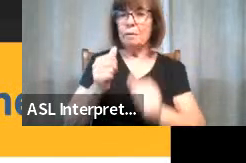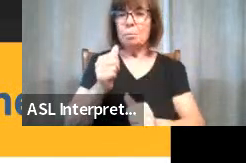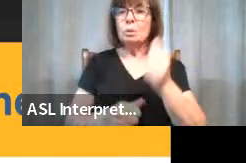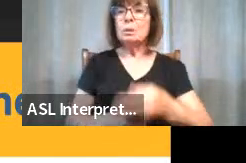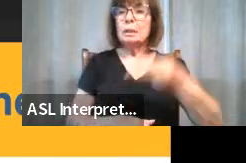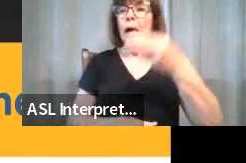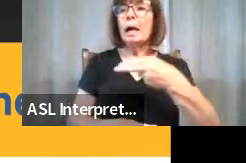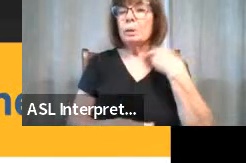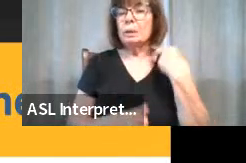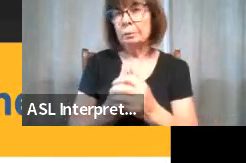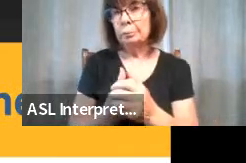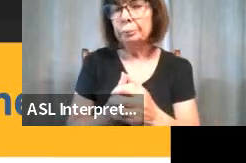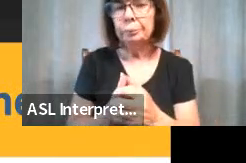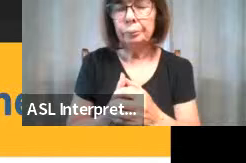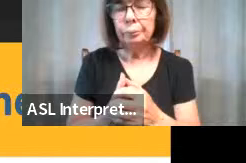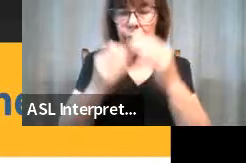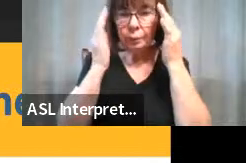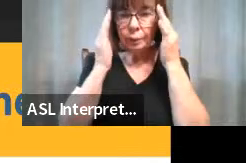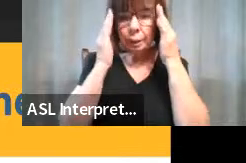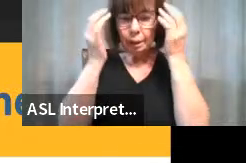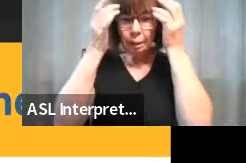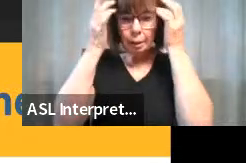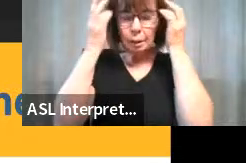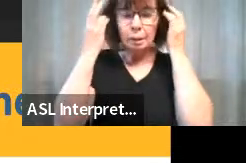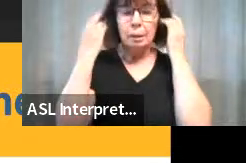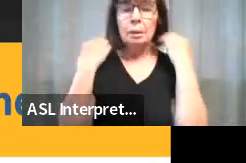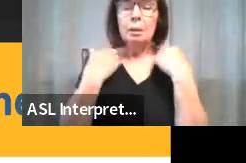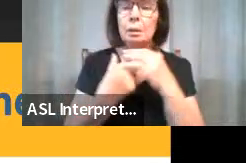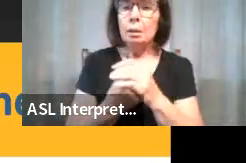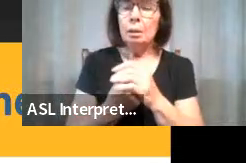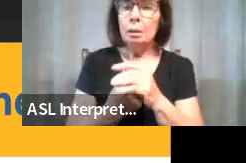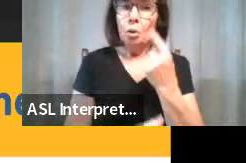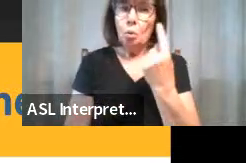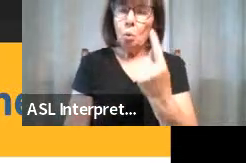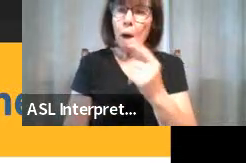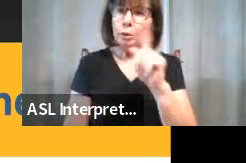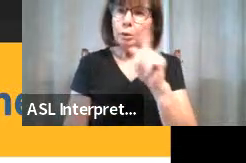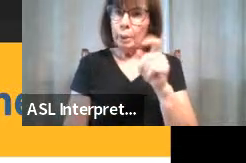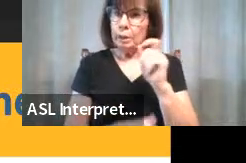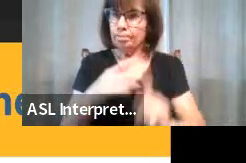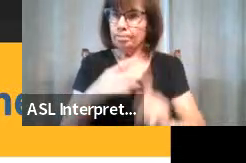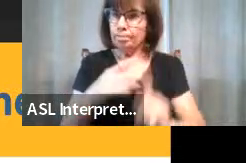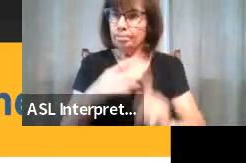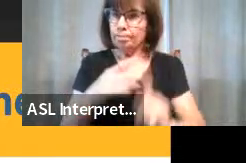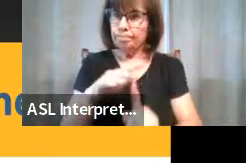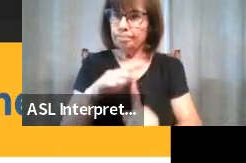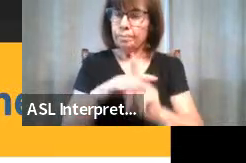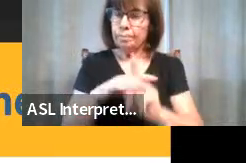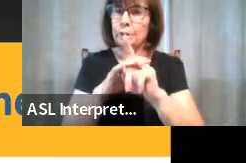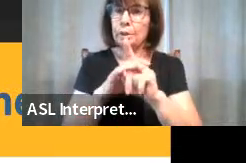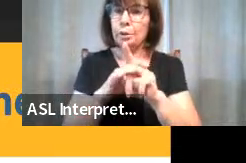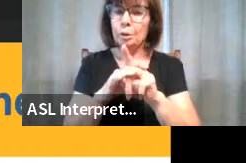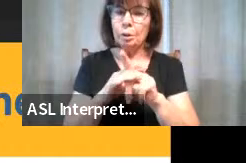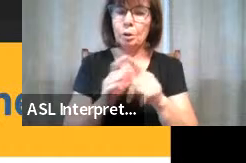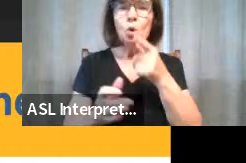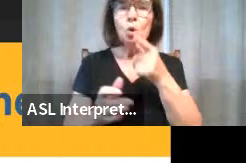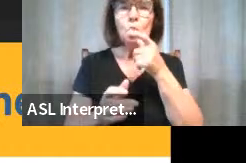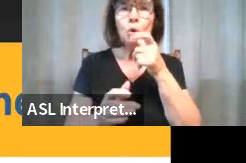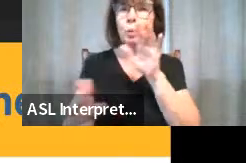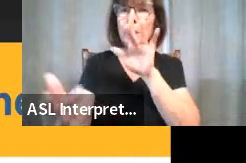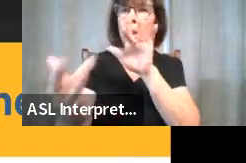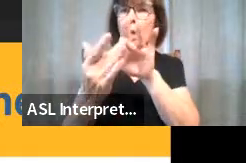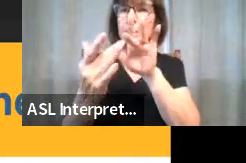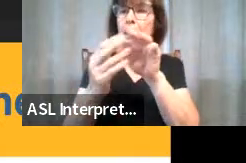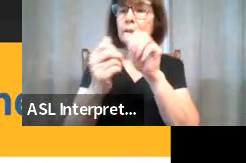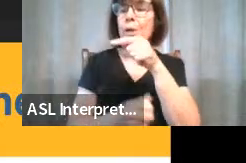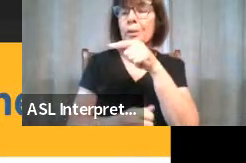So one question that arose from community partners was, who are we trying to reach with our monkeypox response? And